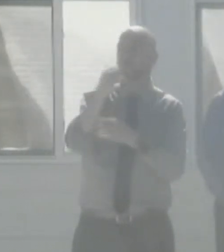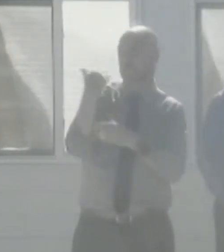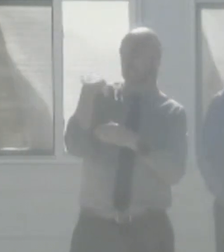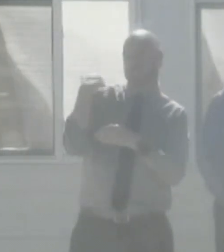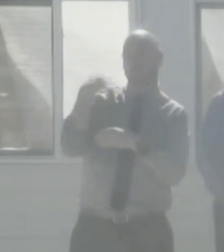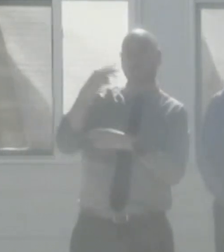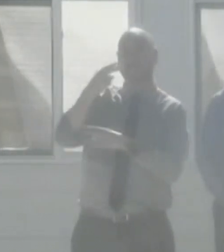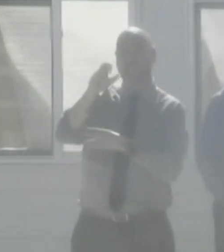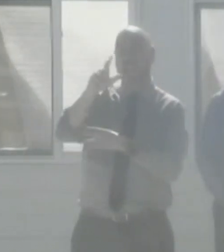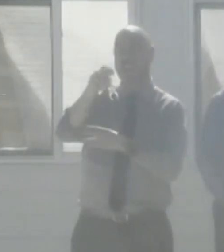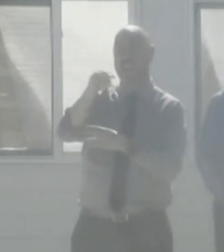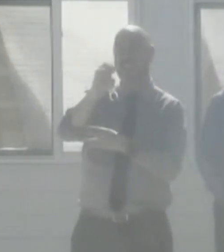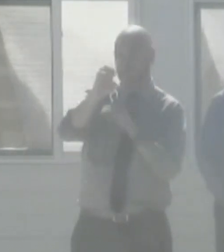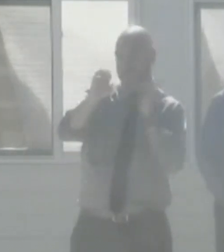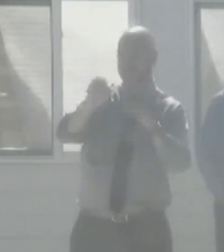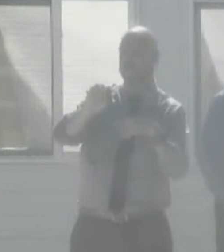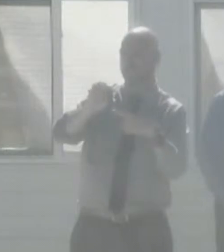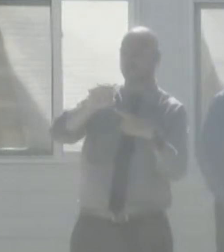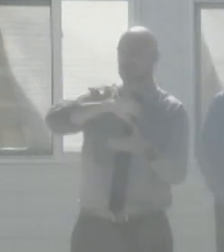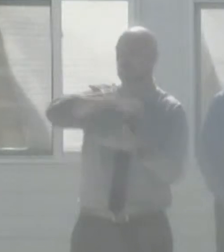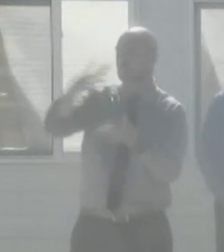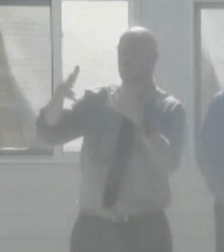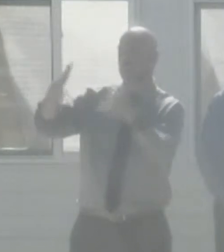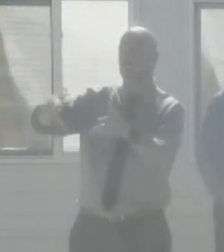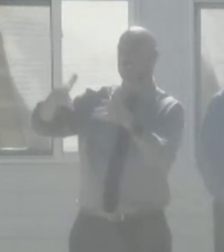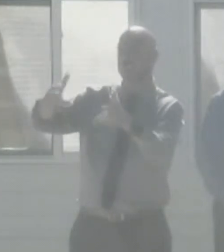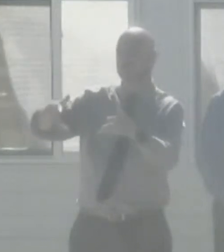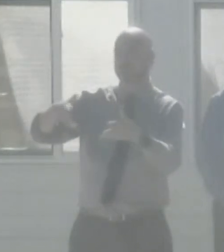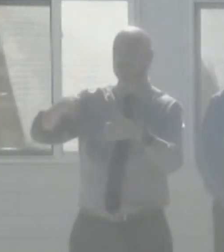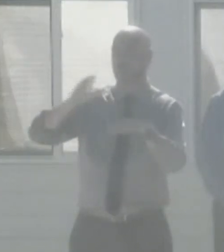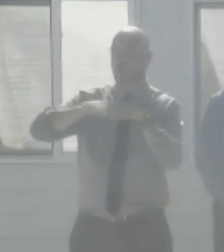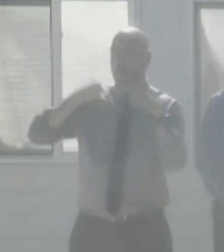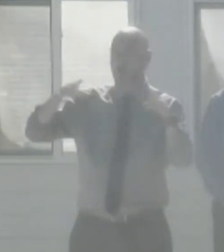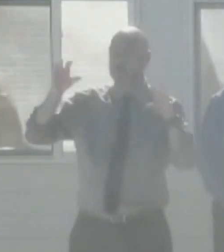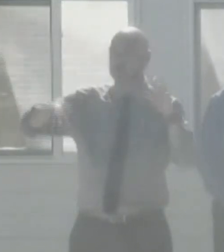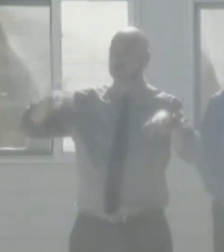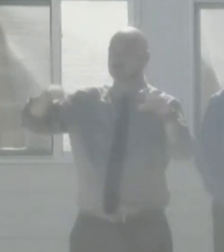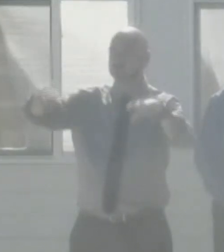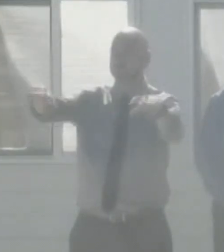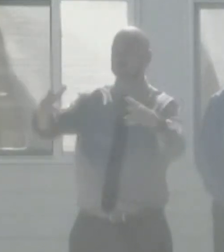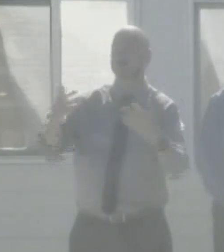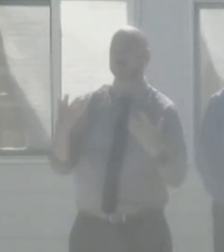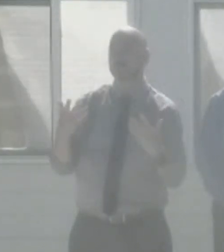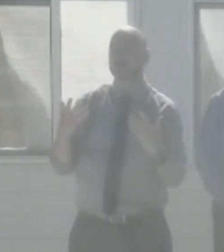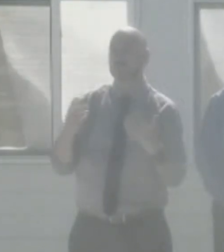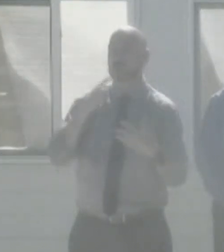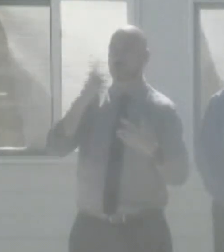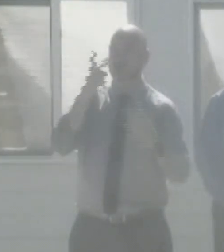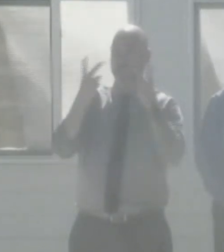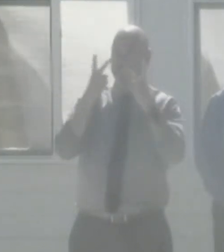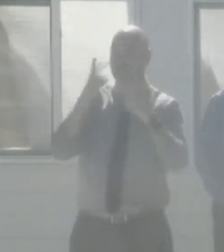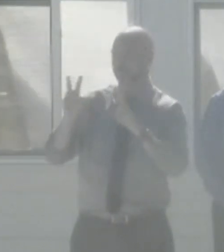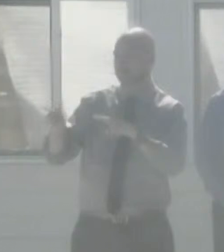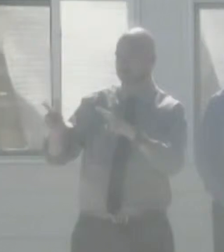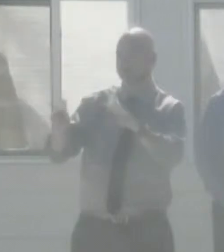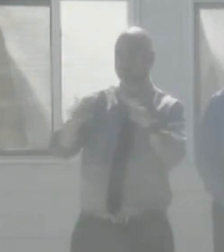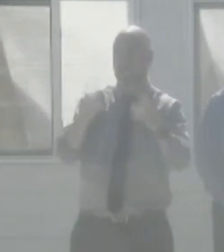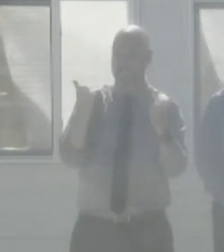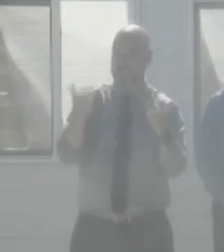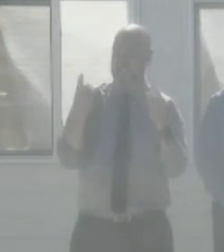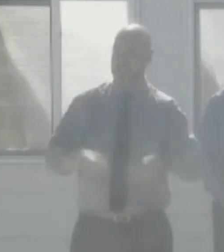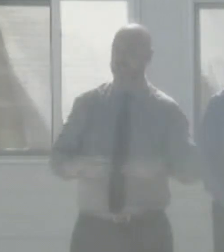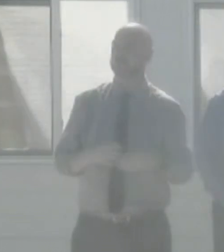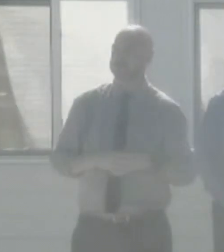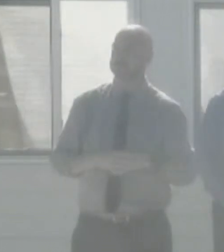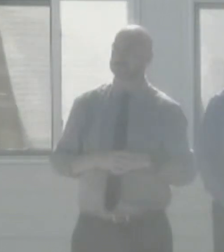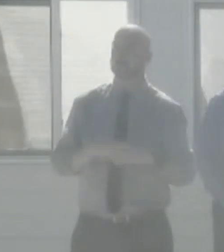out in the street or whatnot. So we got a sense of what's going on there. Then, of course, here we're here looking.